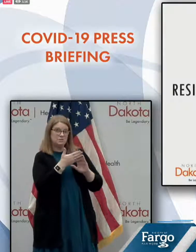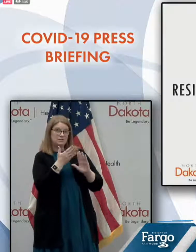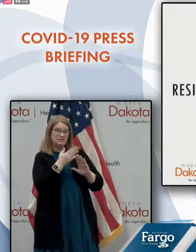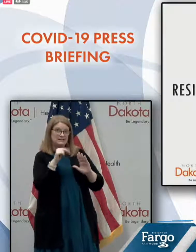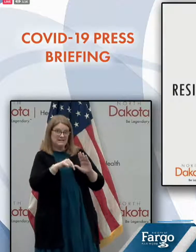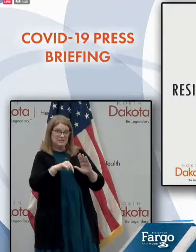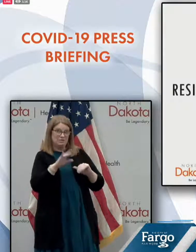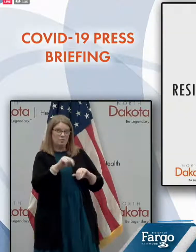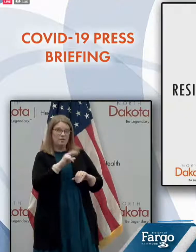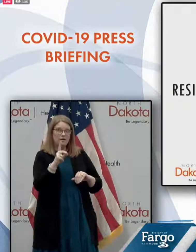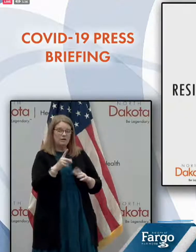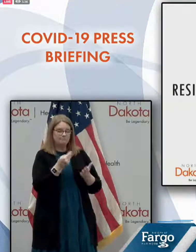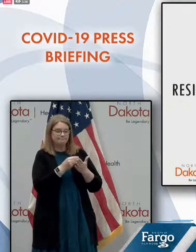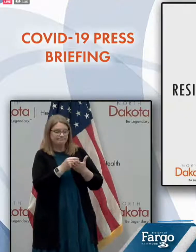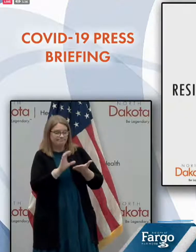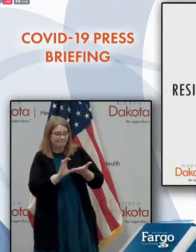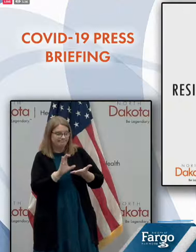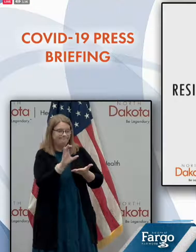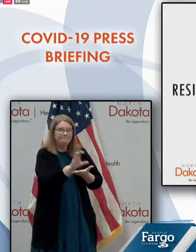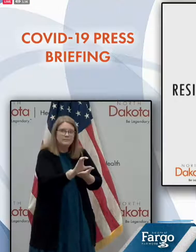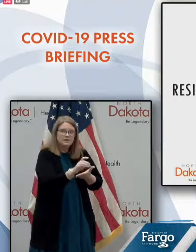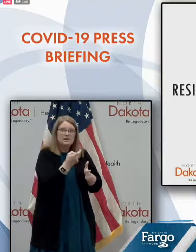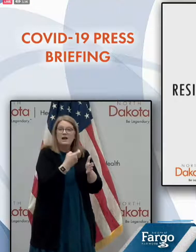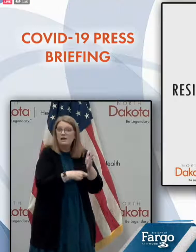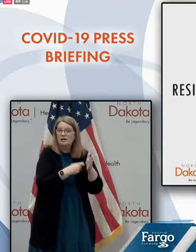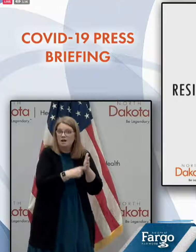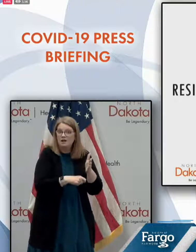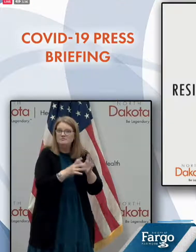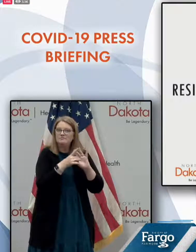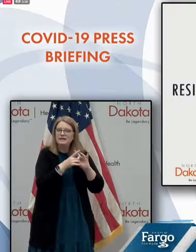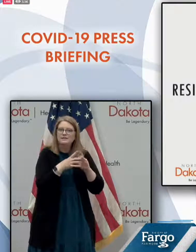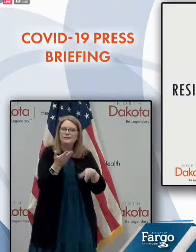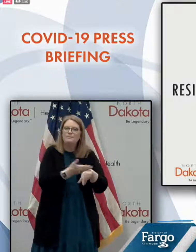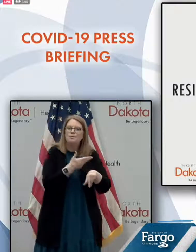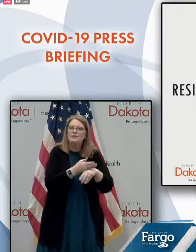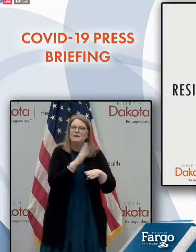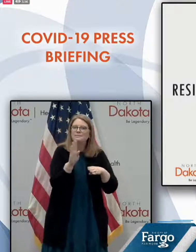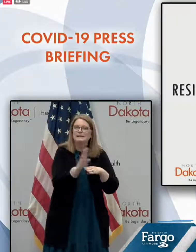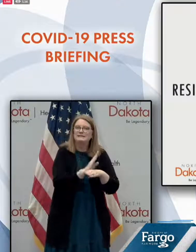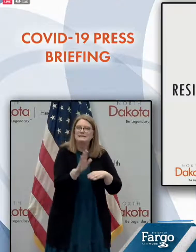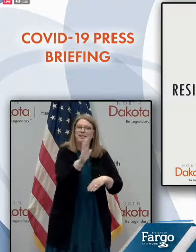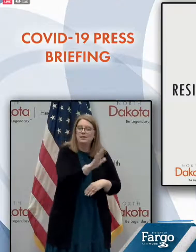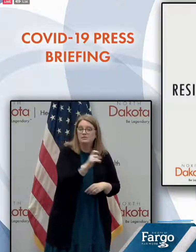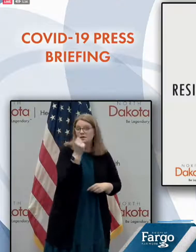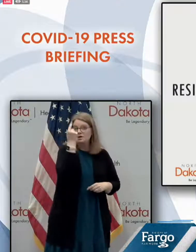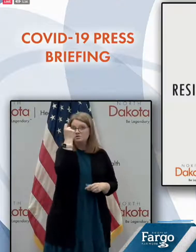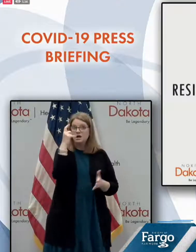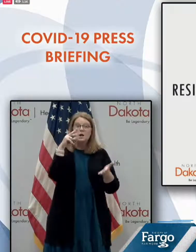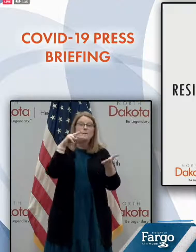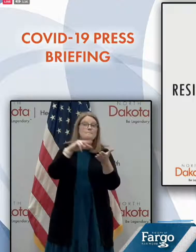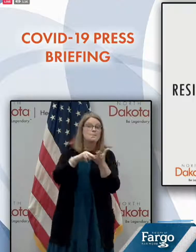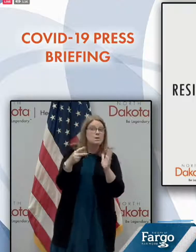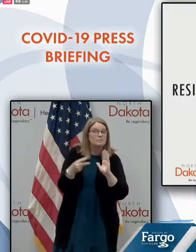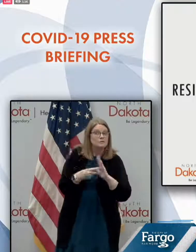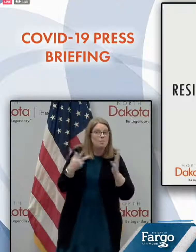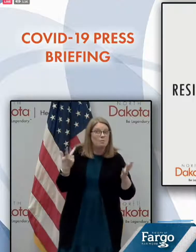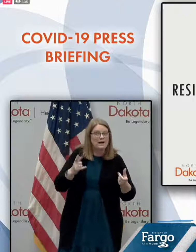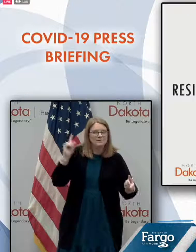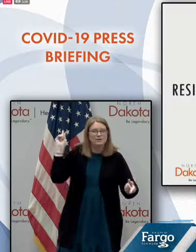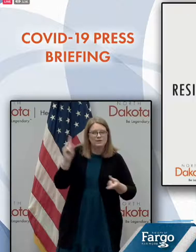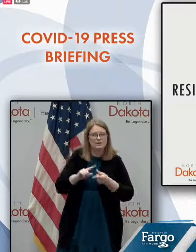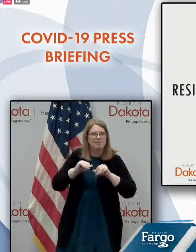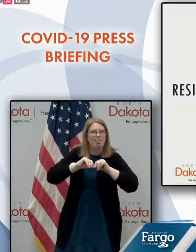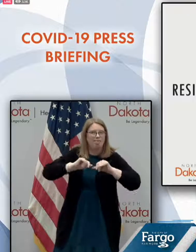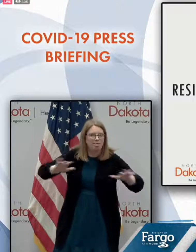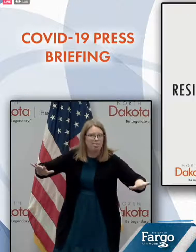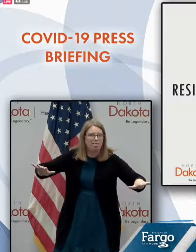receive funding for costs associated with improvements to their businesses for the purpose of reducing the spread of infection and